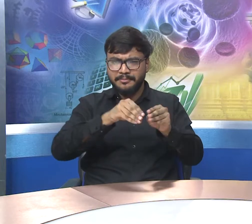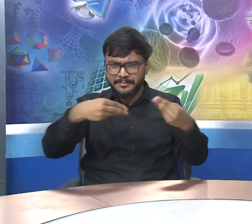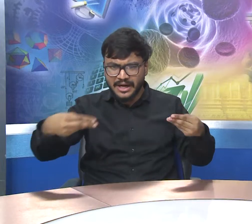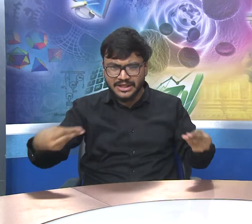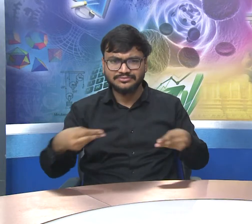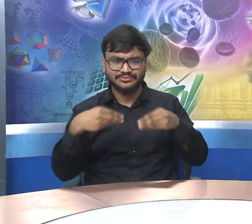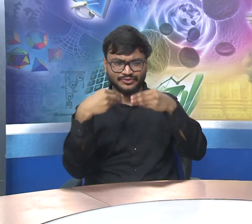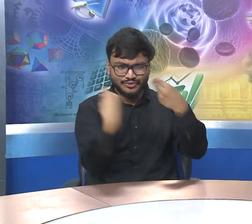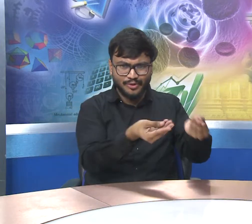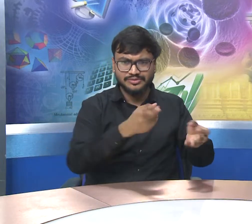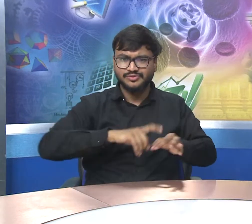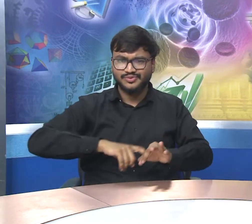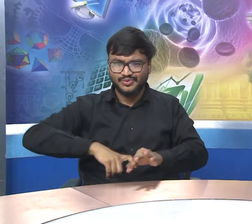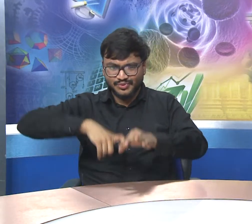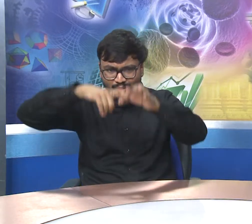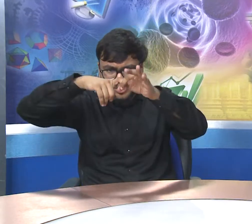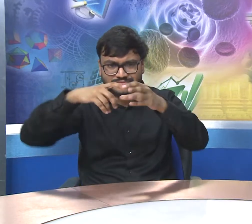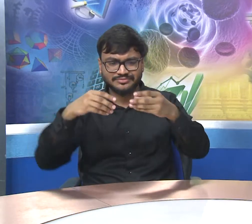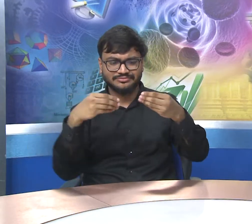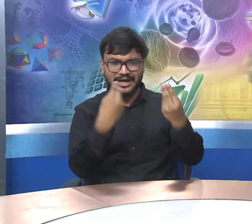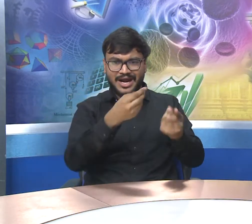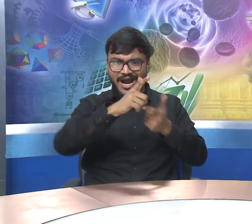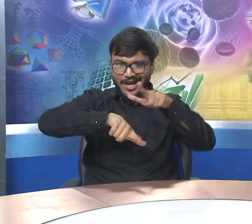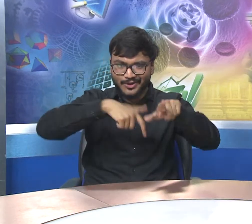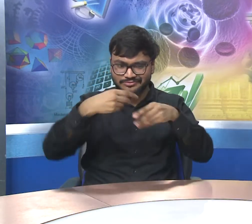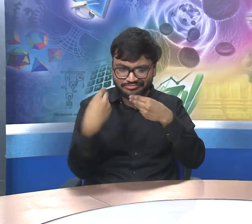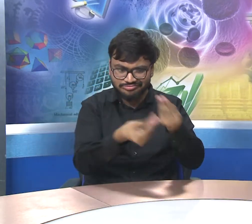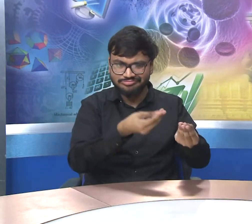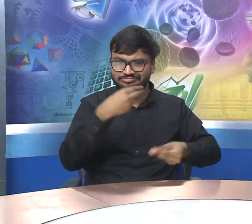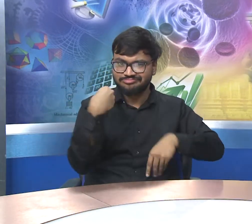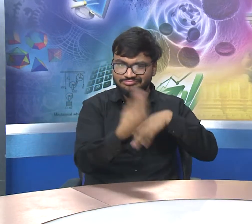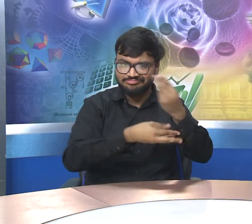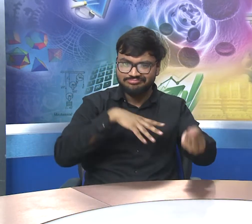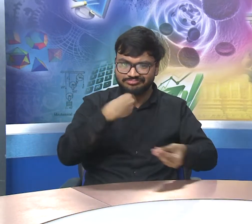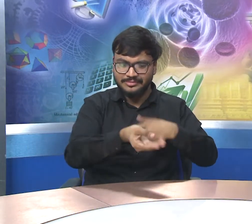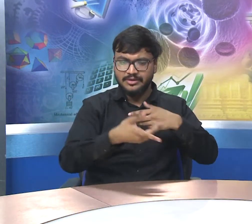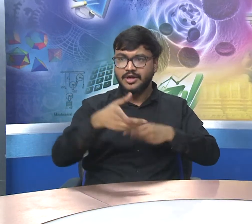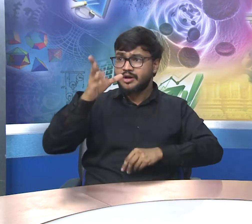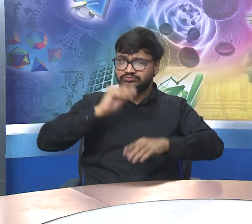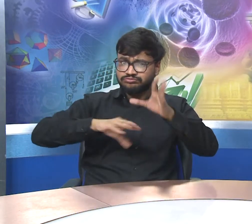example, widespread access to quality materials in the language.